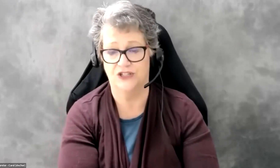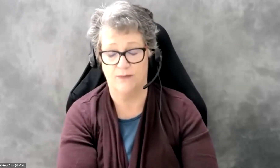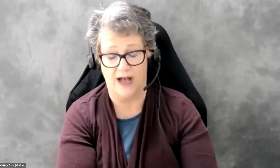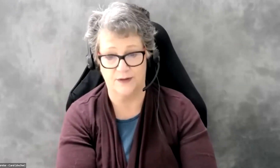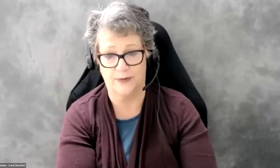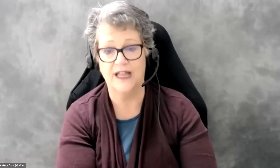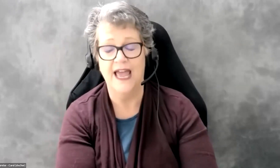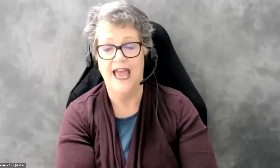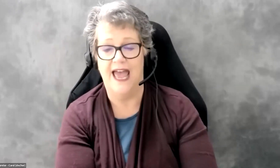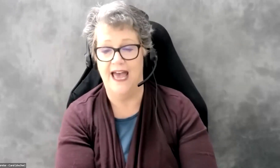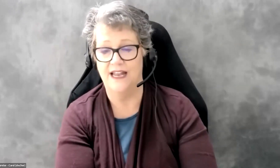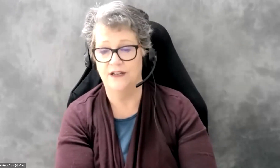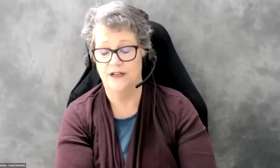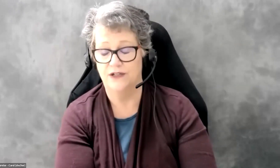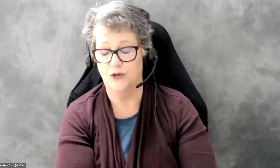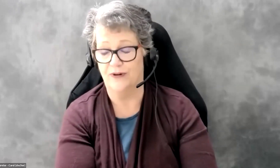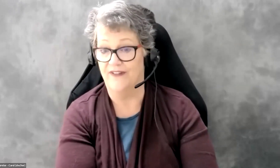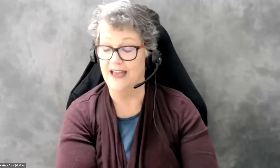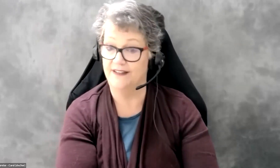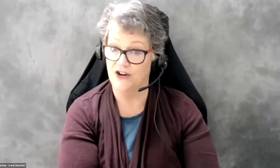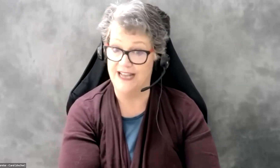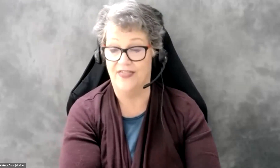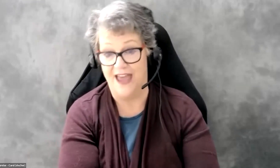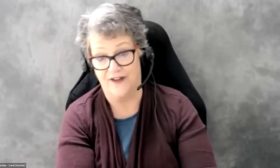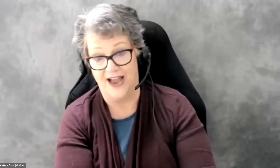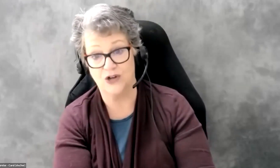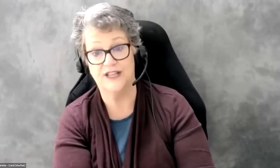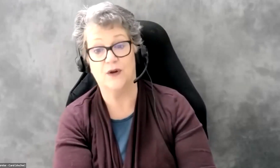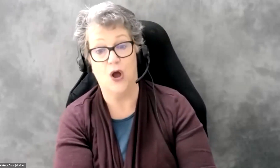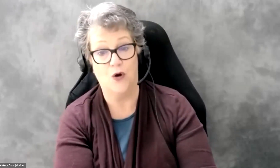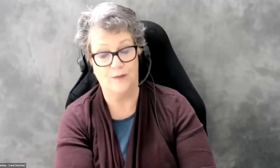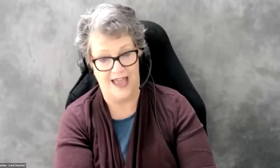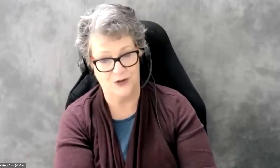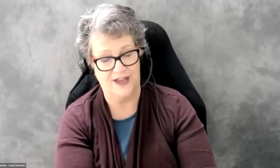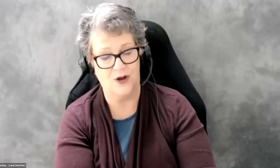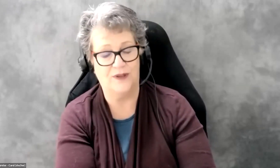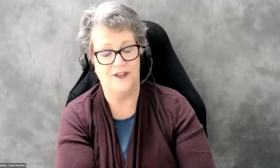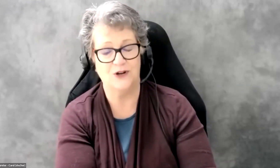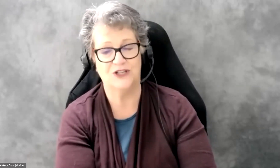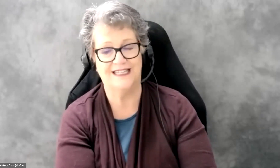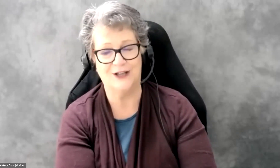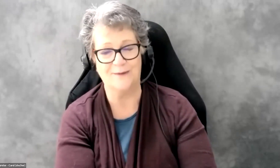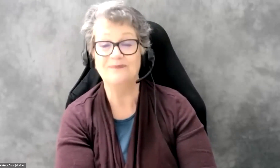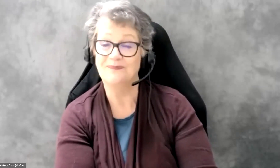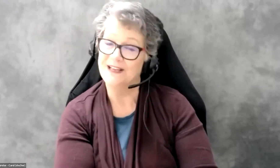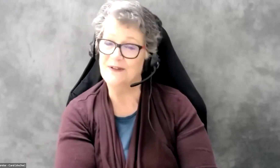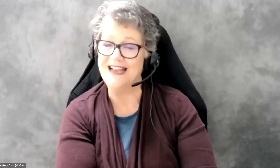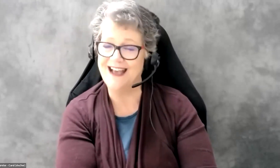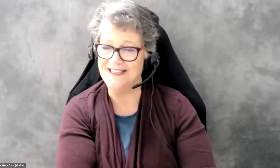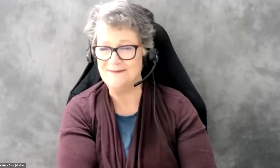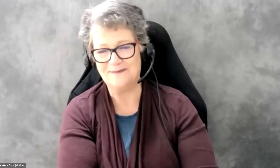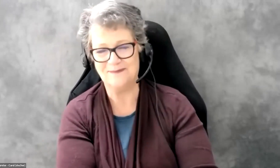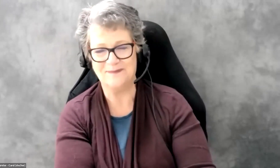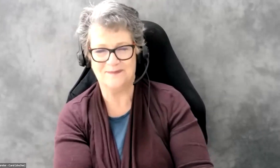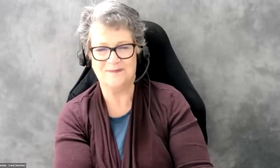as much as possible, and to prevent their death and fires in their home. And so they know what the emergencies are. So thanks,